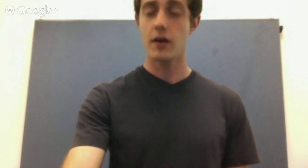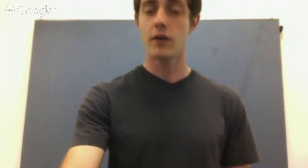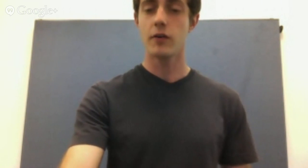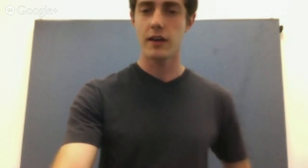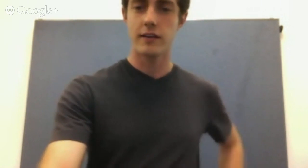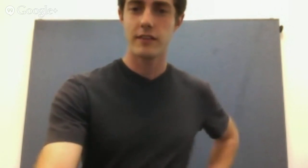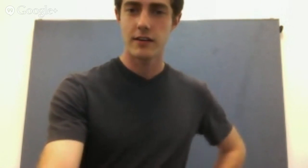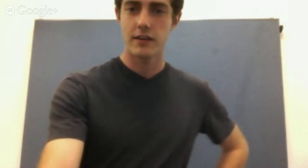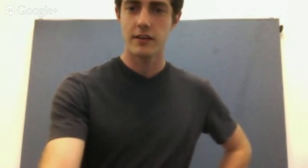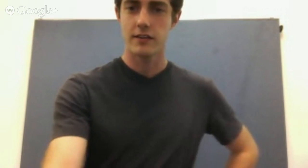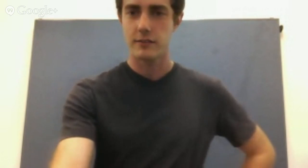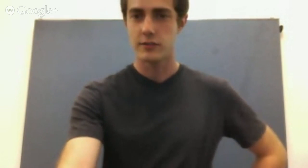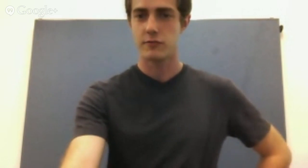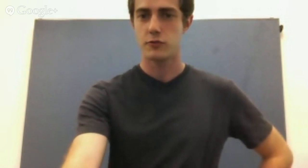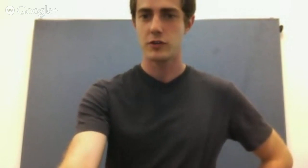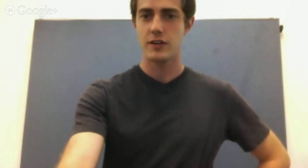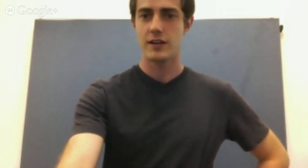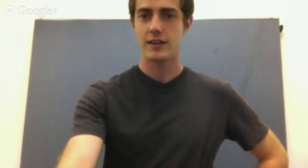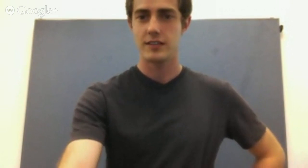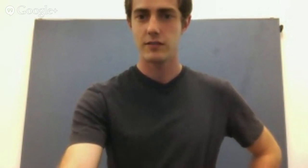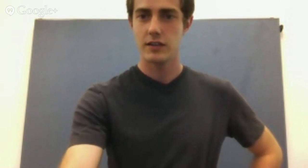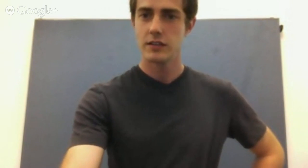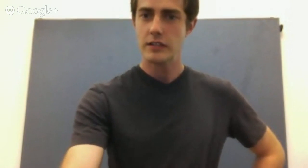Okay, I see a suggestion for twitch.tv.